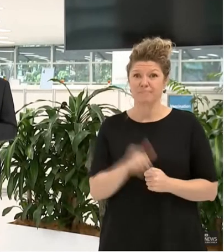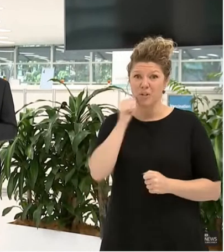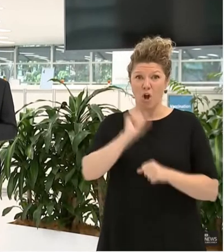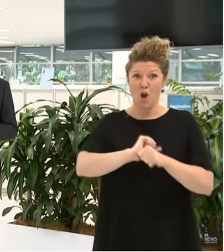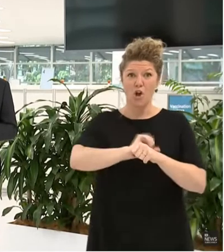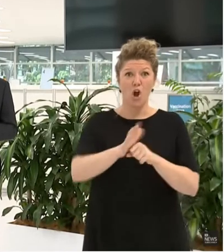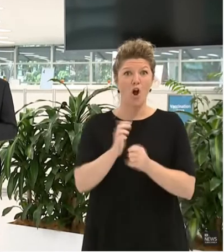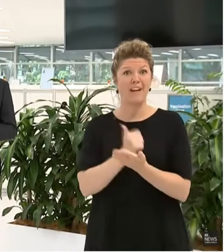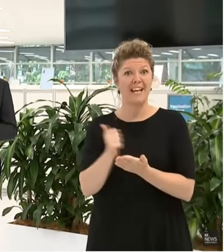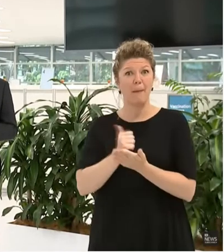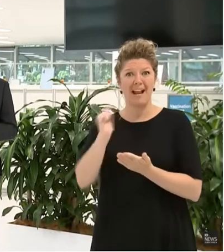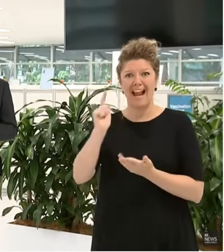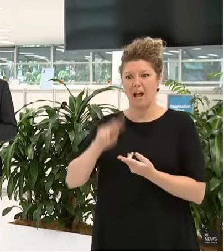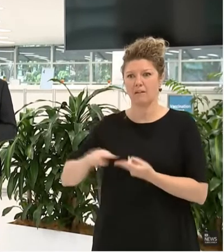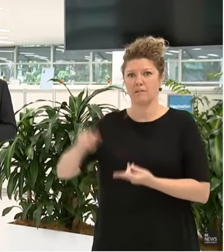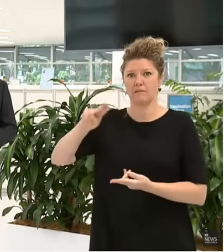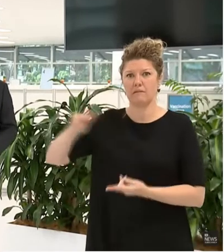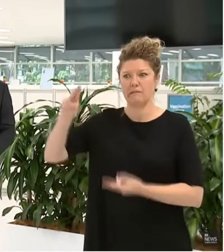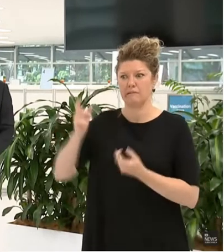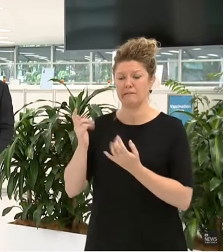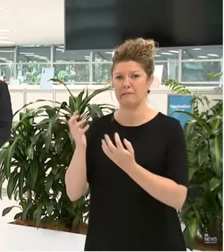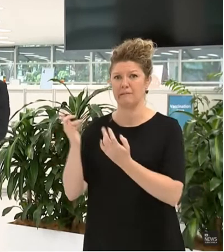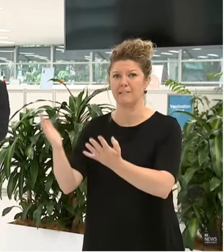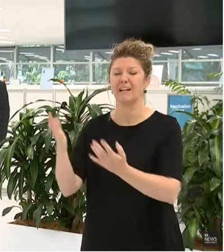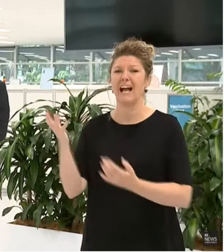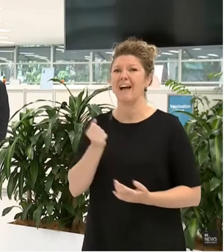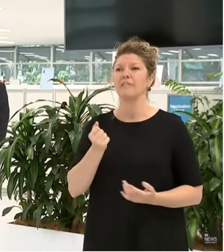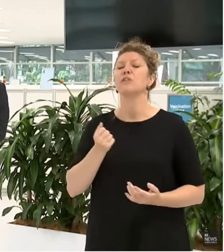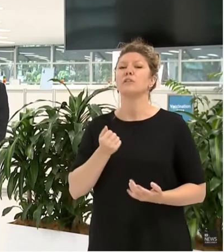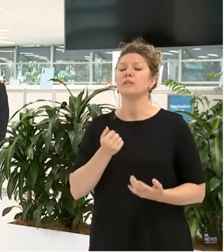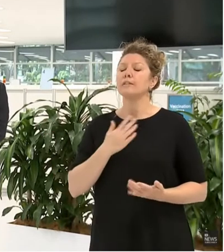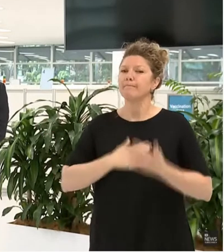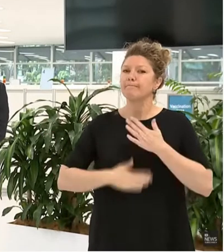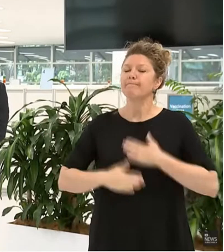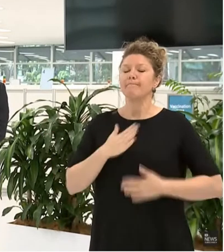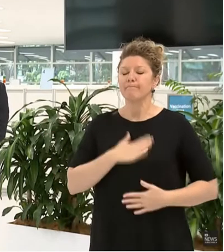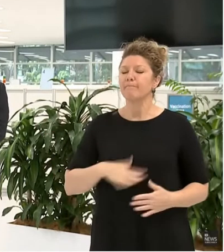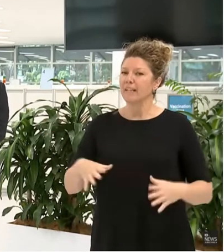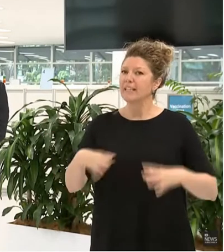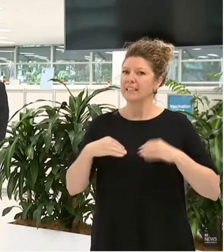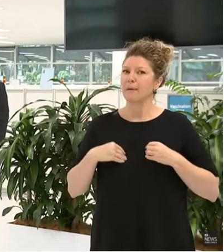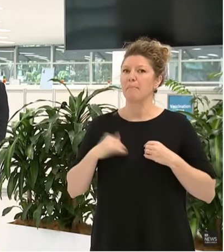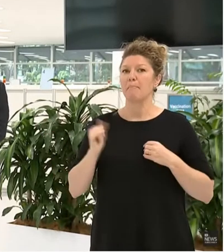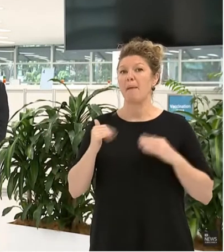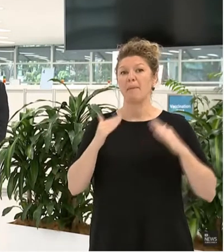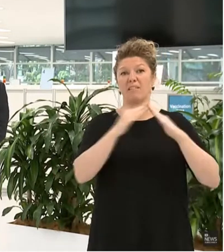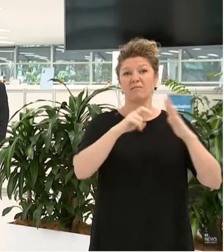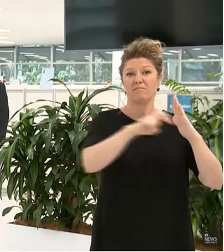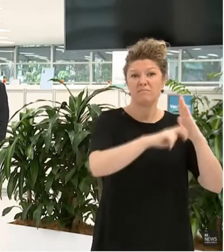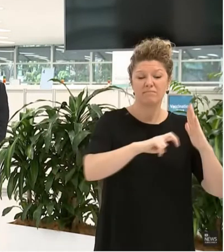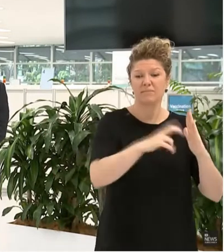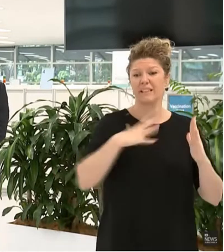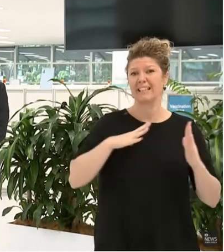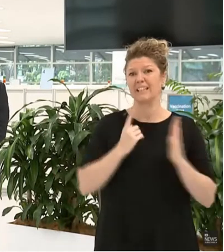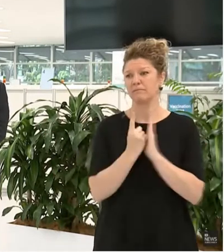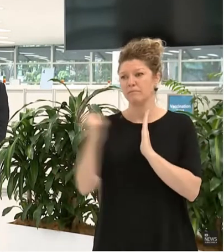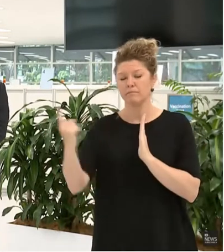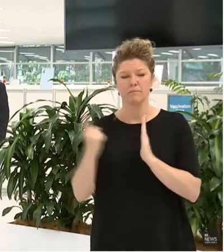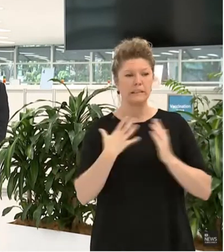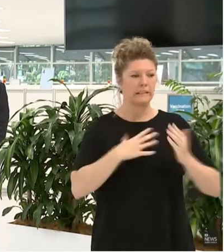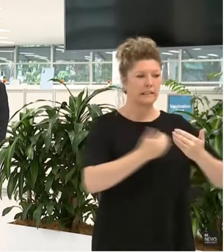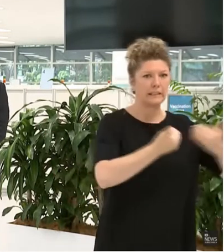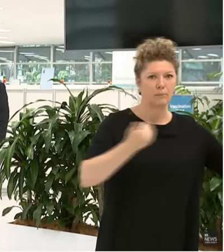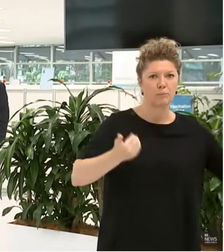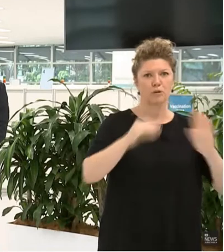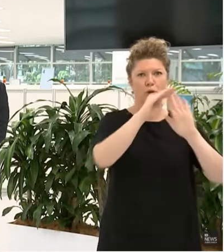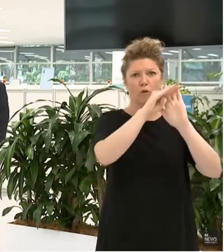to increase, more sacrifices will need to be made as there are isolations and those rules across the board. But those rules